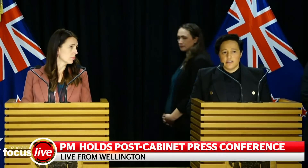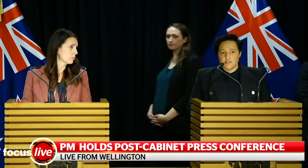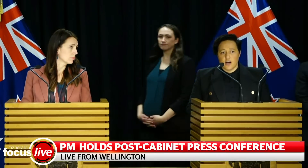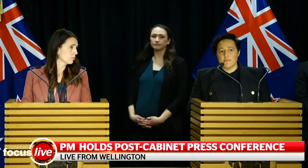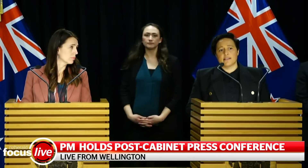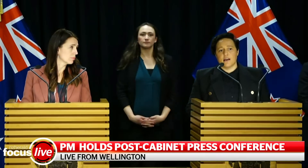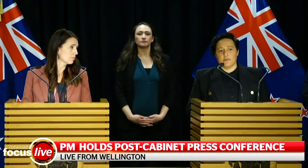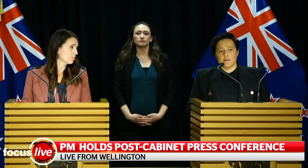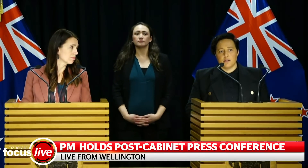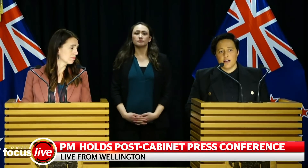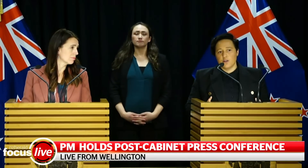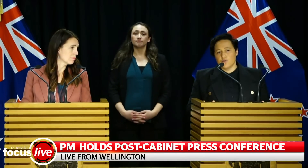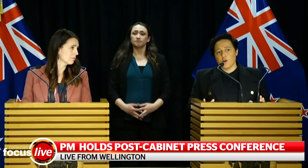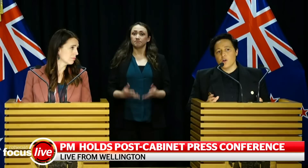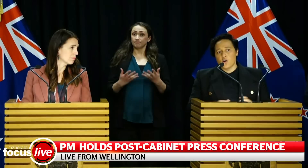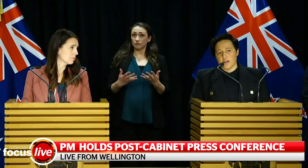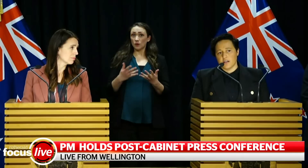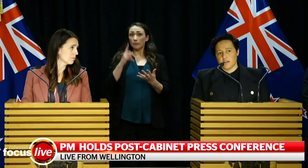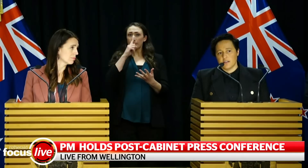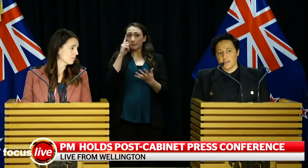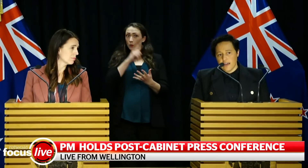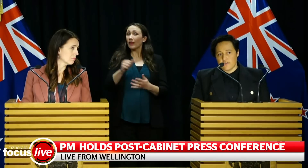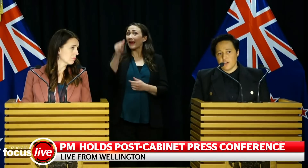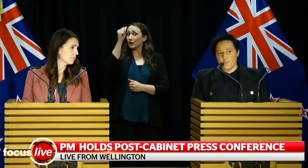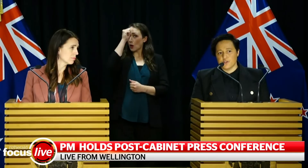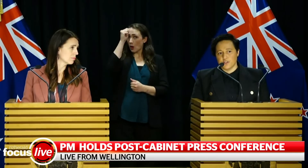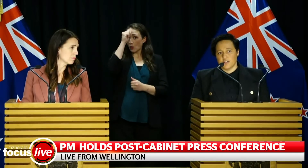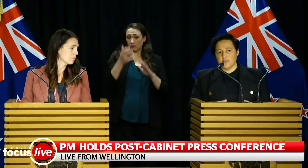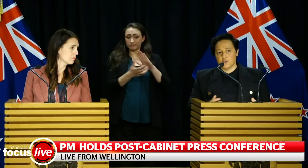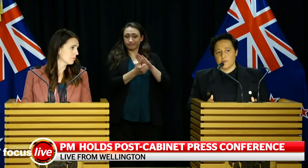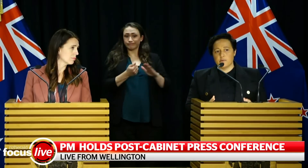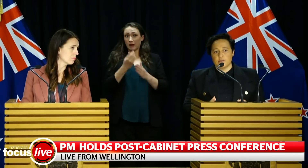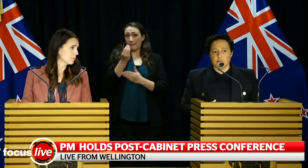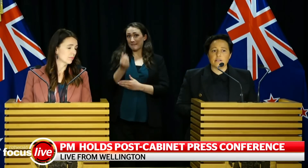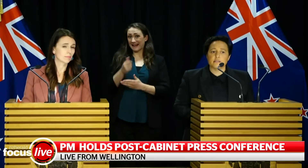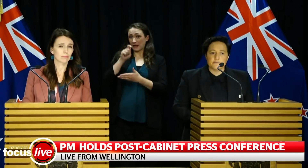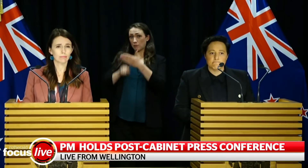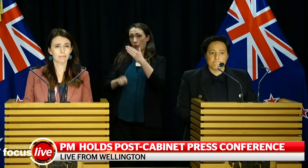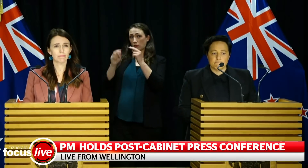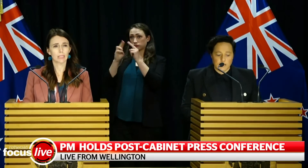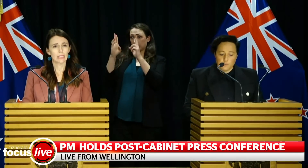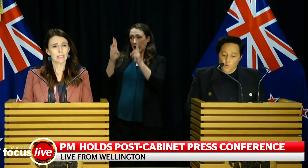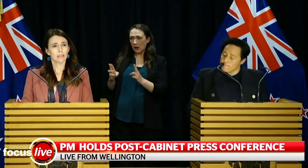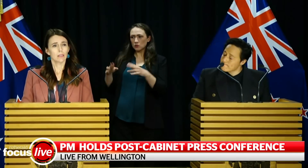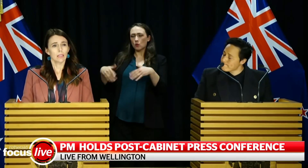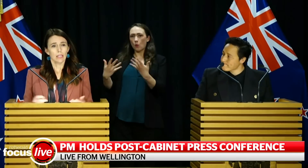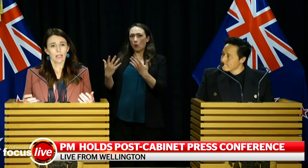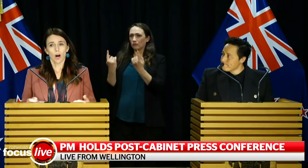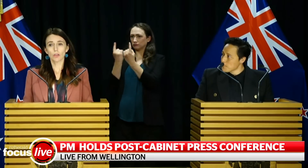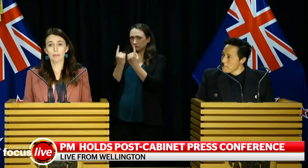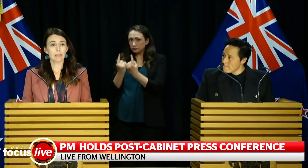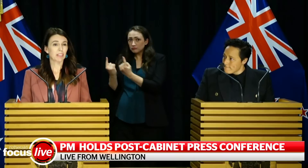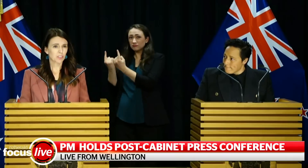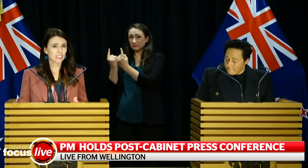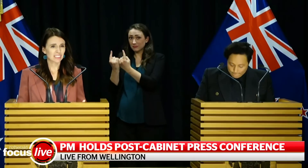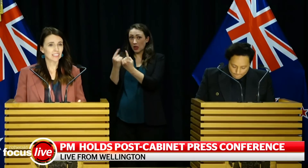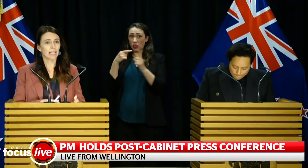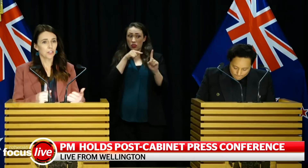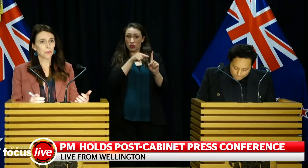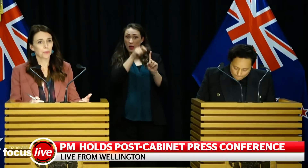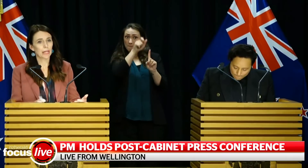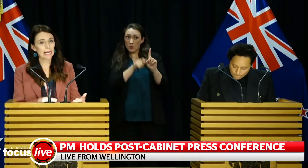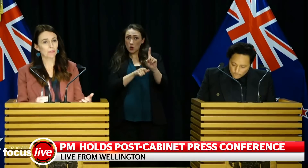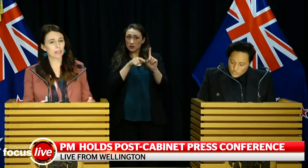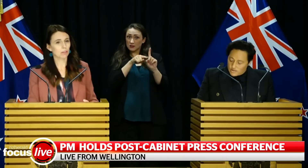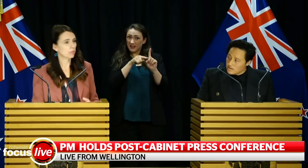Well, time is up. You no longer have the opportunity to be able to do this anymore. Ultimately, because this is